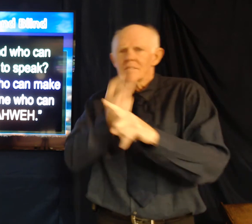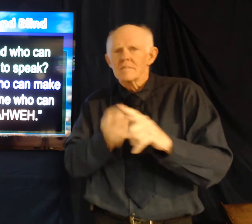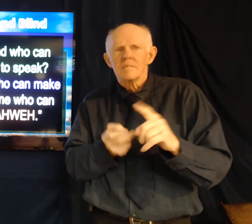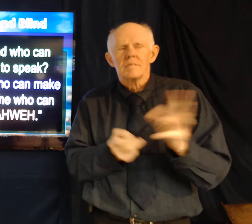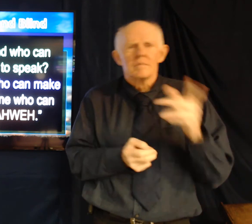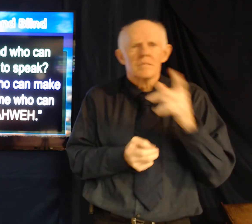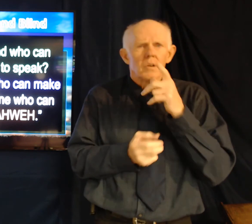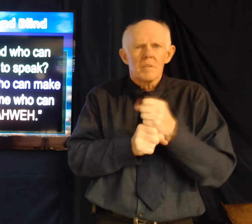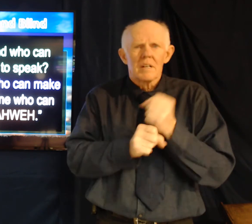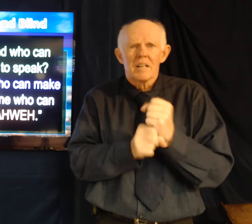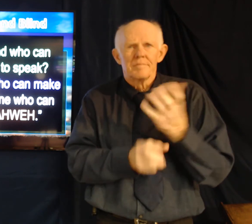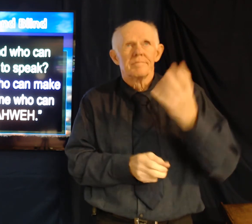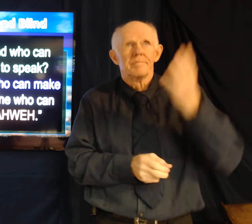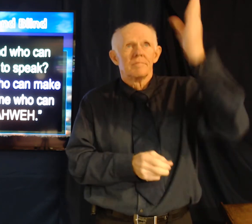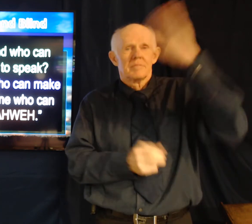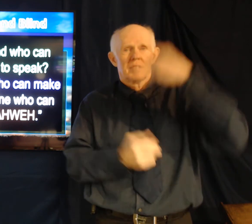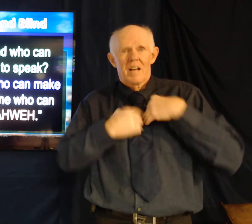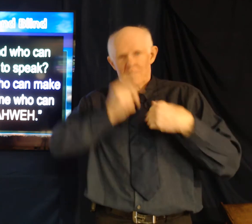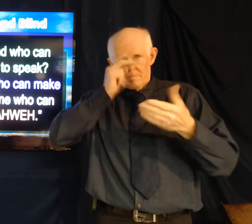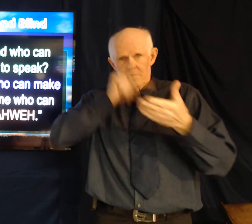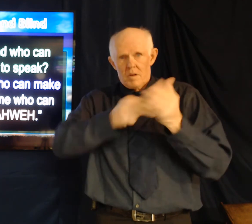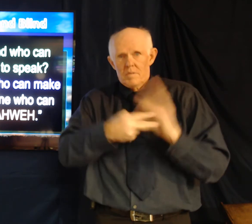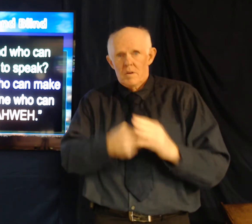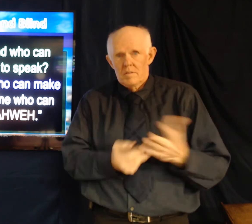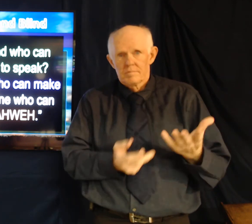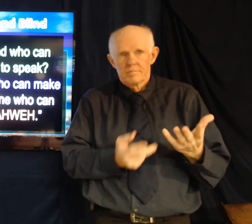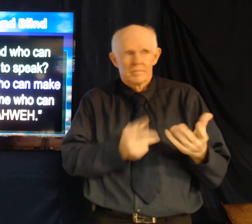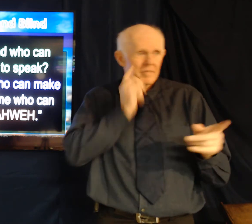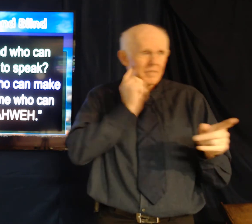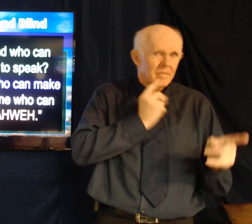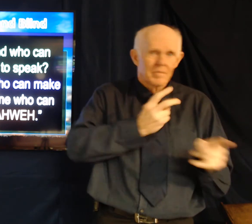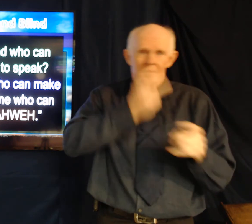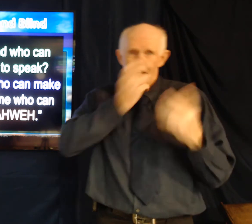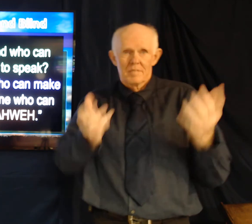And there were blind people, and God had a purpose.